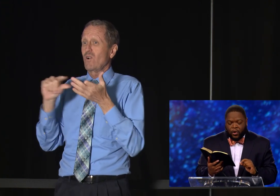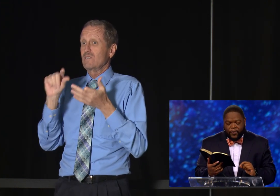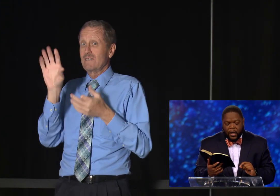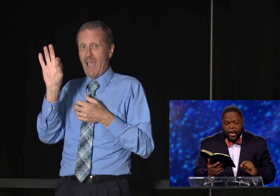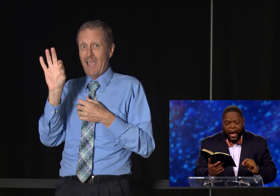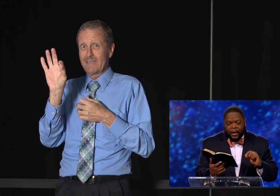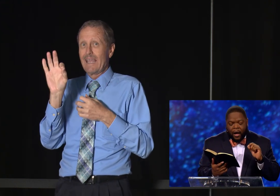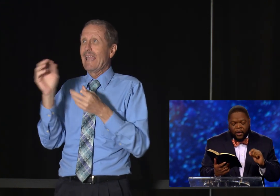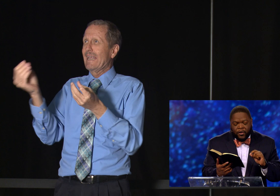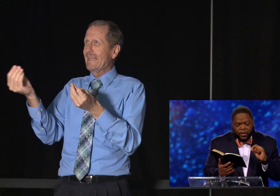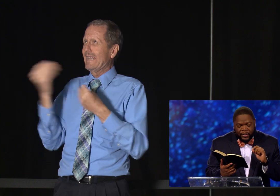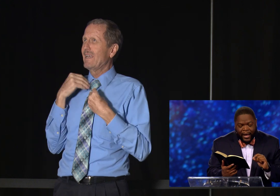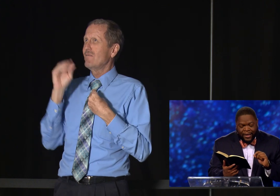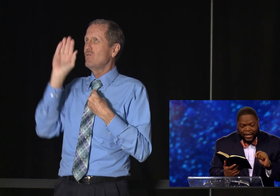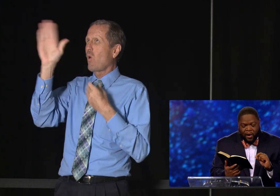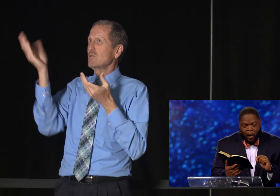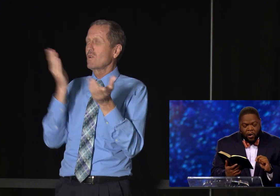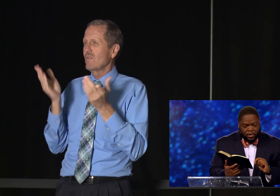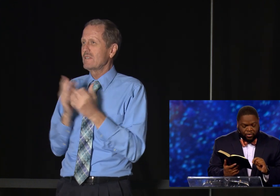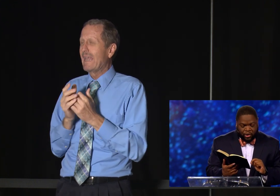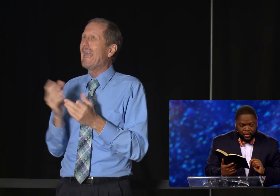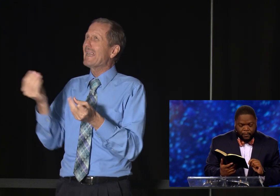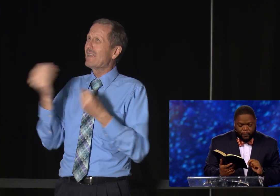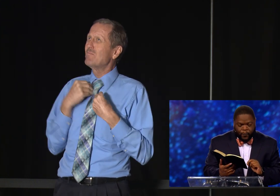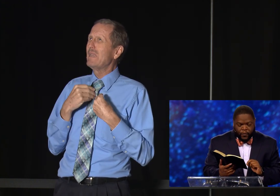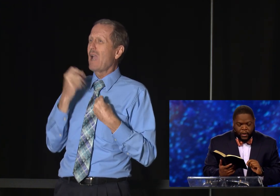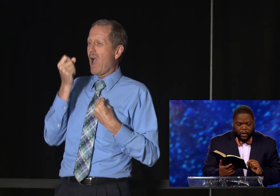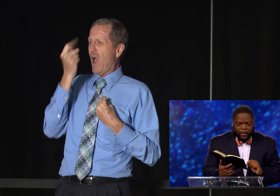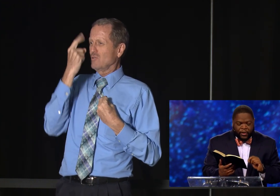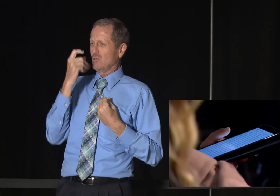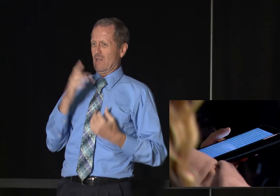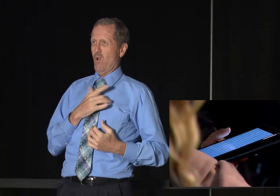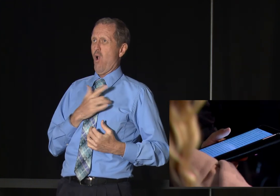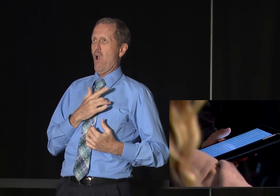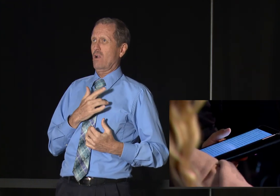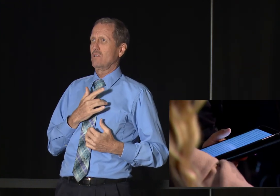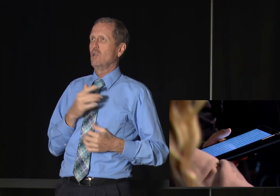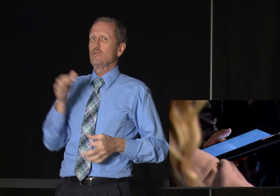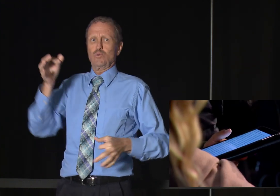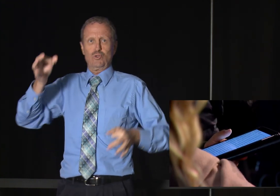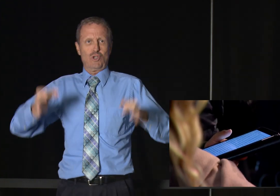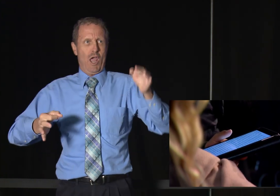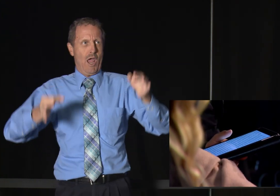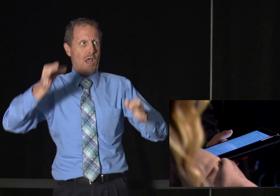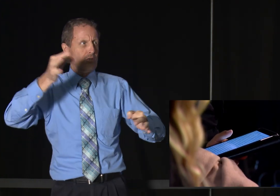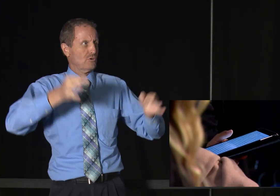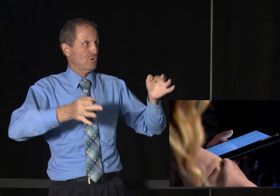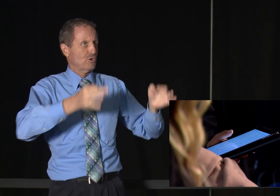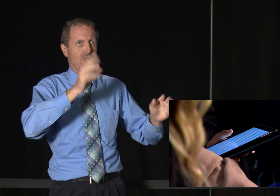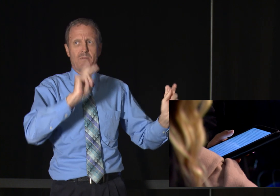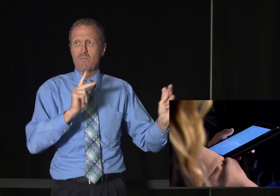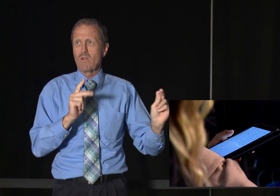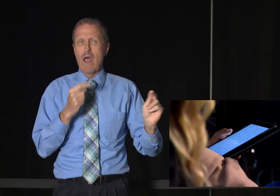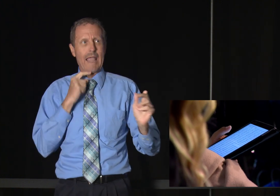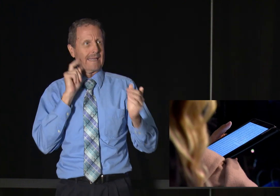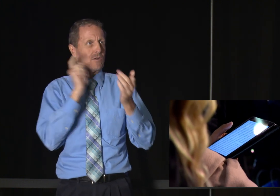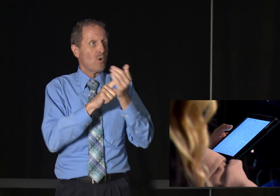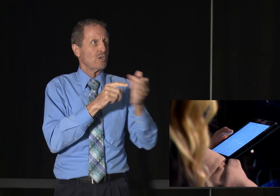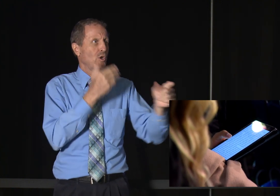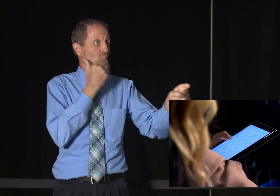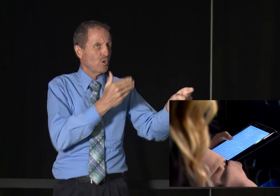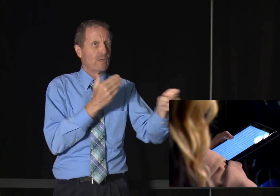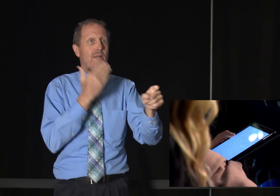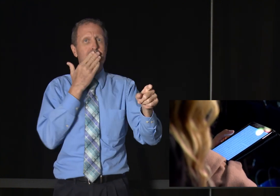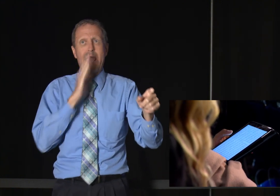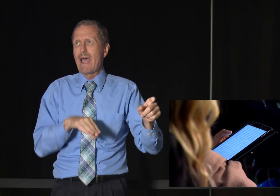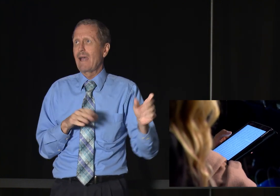thy servant an understanding heart to judge thy people, that I may discern between good and